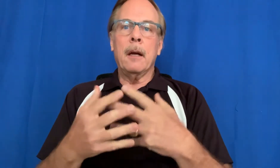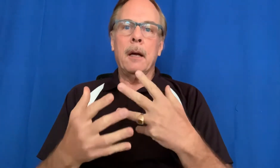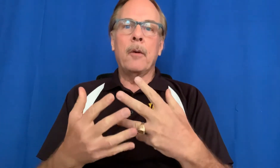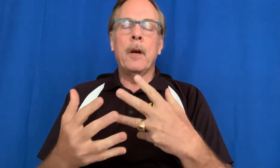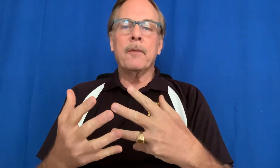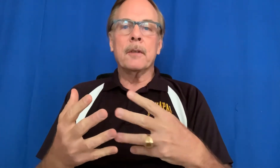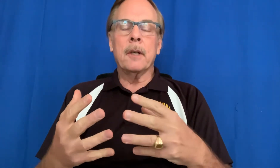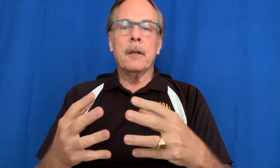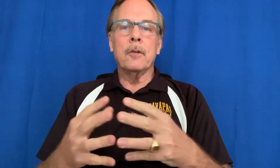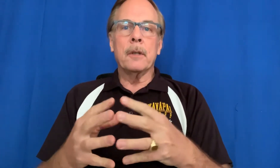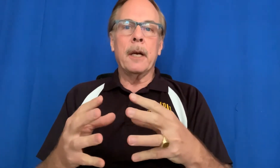I would have to say there's now